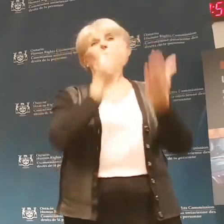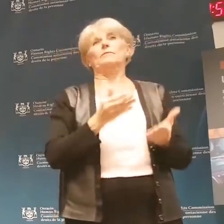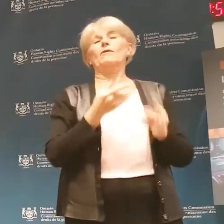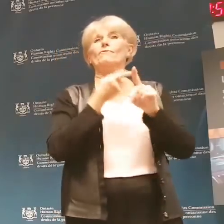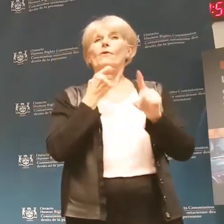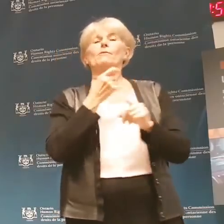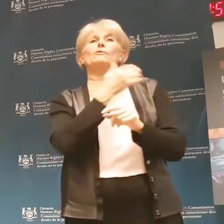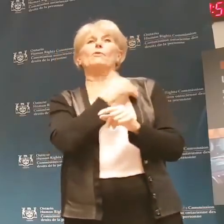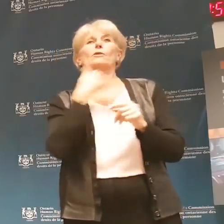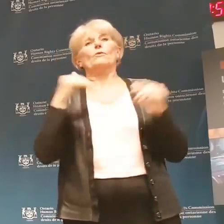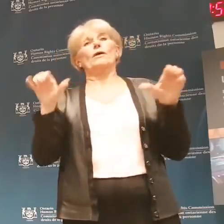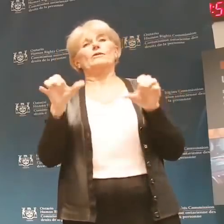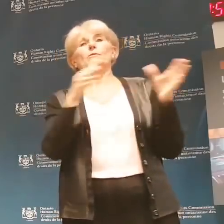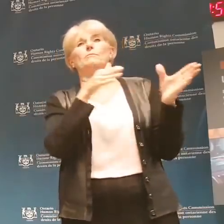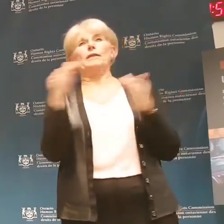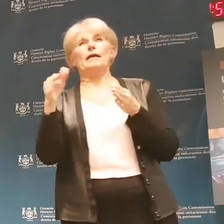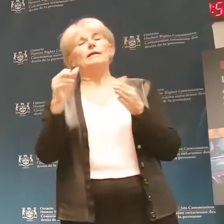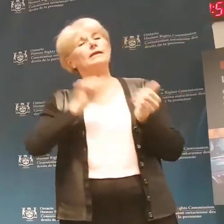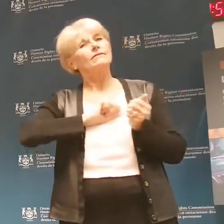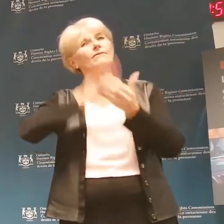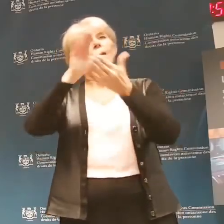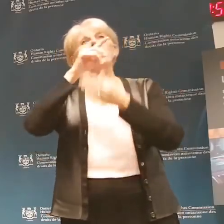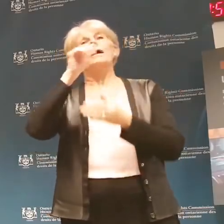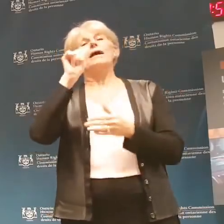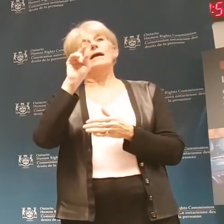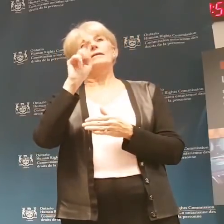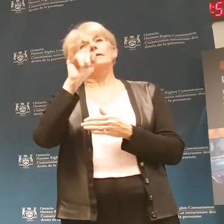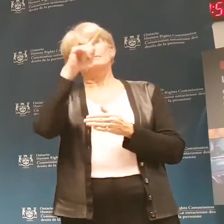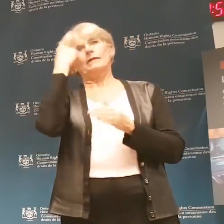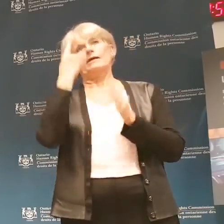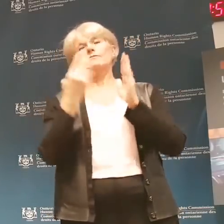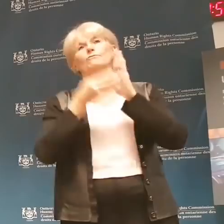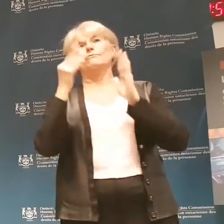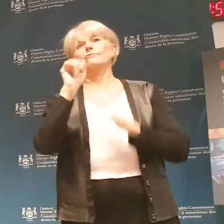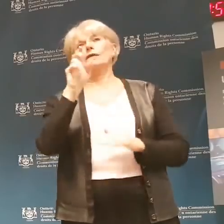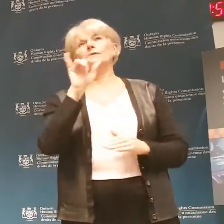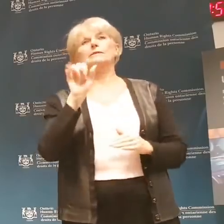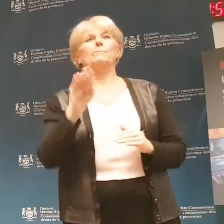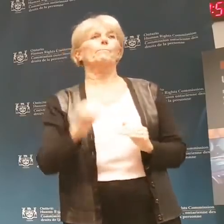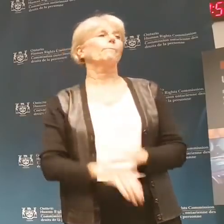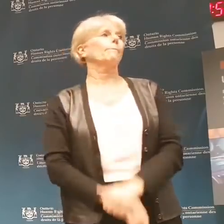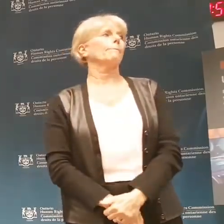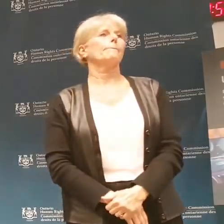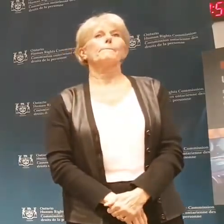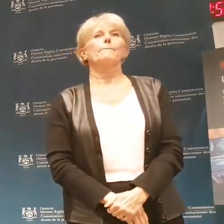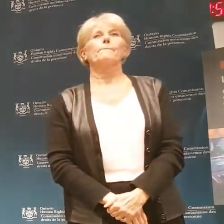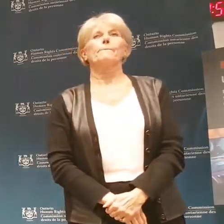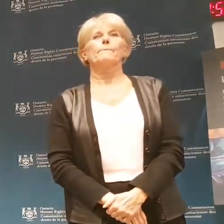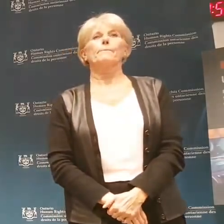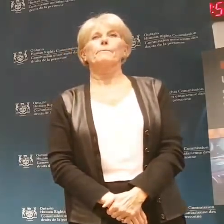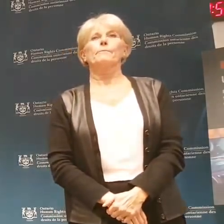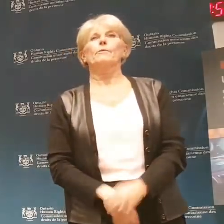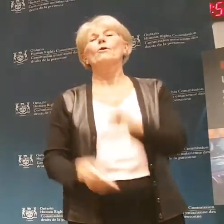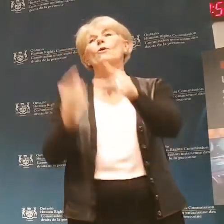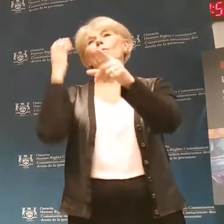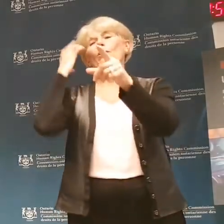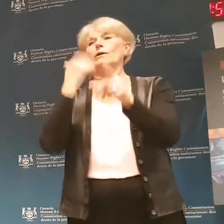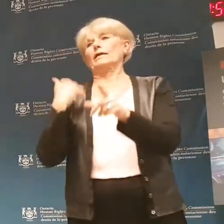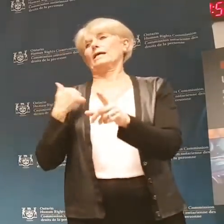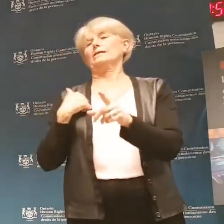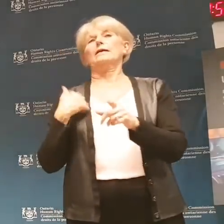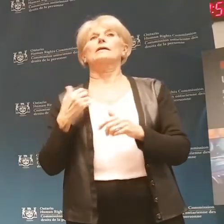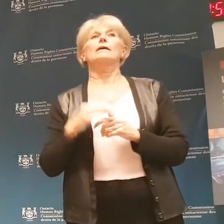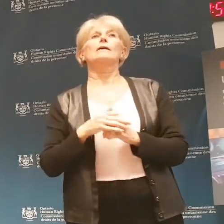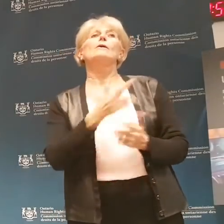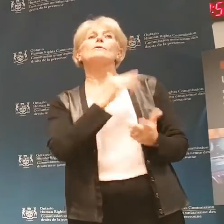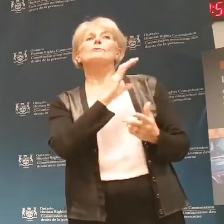in the Toronto Action Plan to confront anti-Black racism. Hi, Philippe Gontier from Radio-Canada.